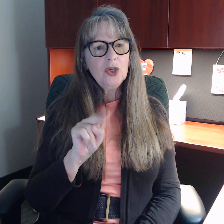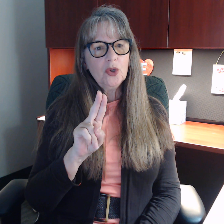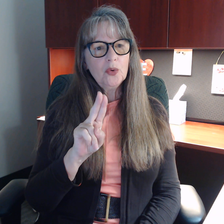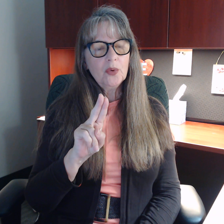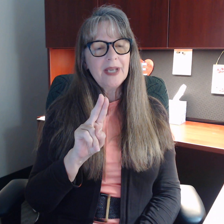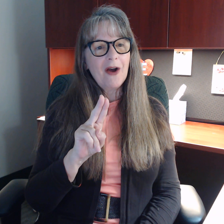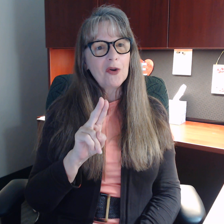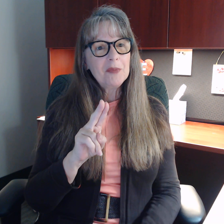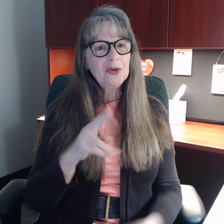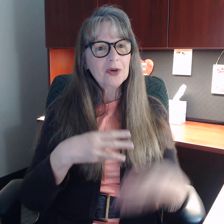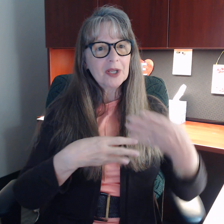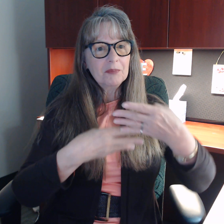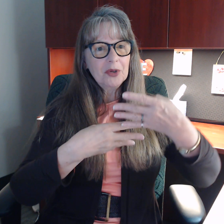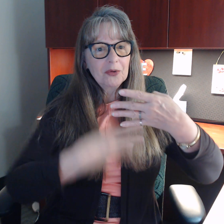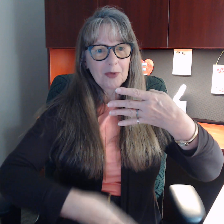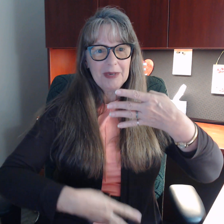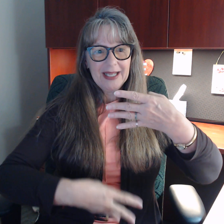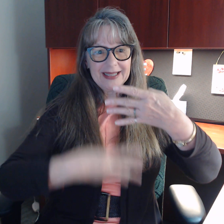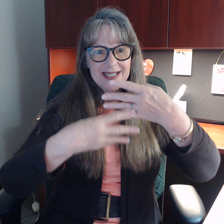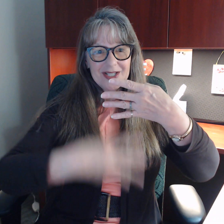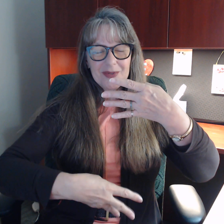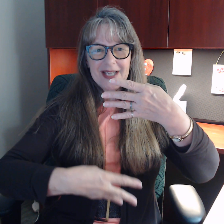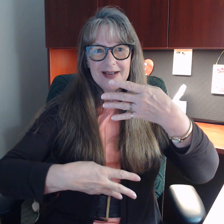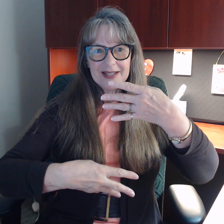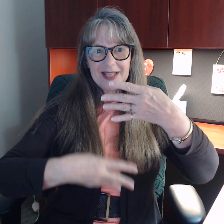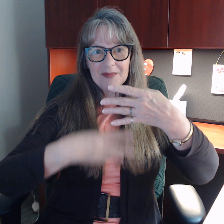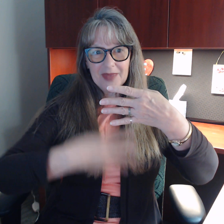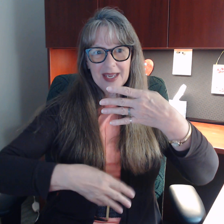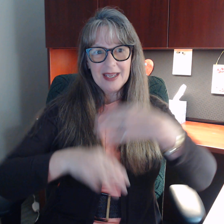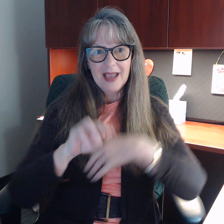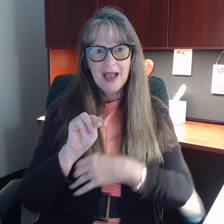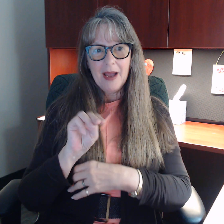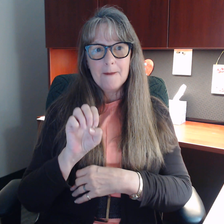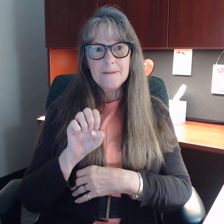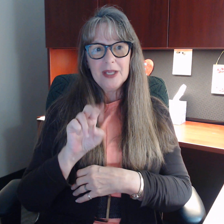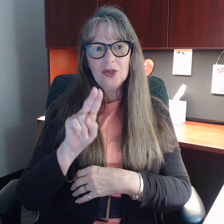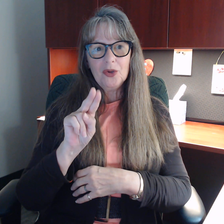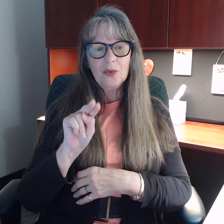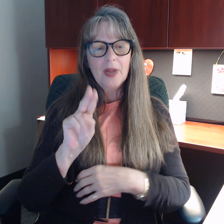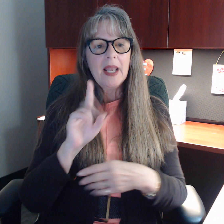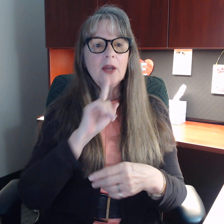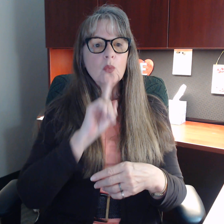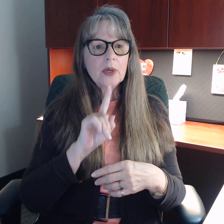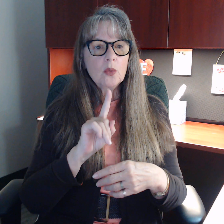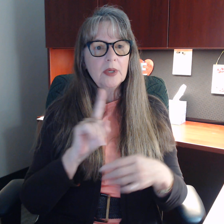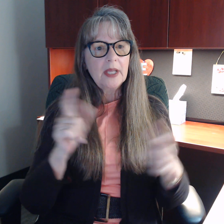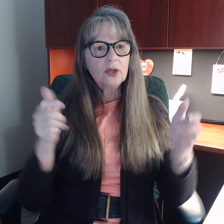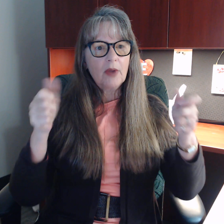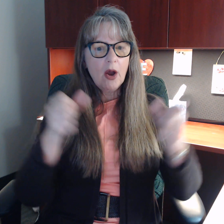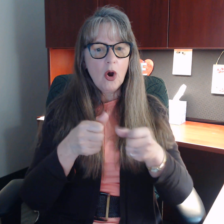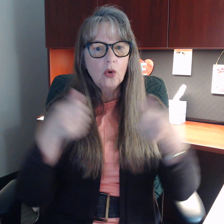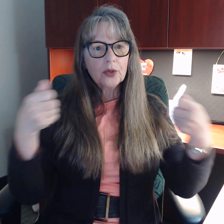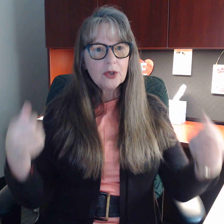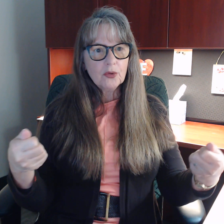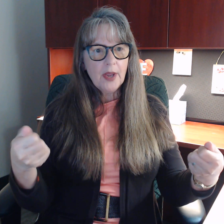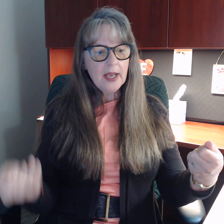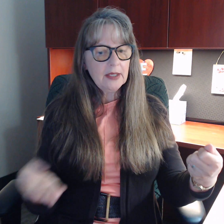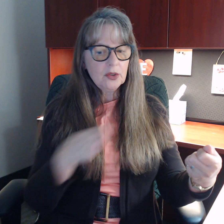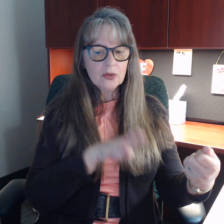menu. Now, on a menu on a computer would be like this. So it's kind of the same thing, a menu, like a real one, like you hold it in your hand and you turn